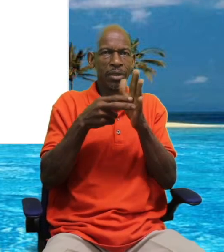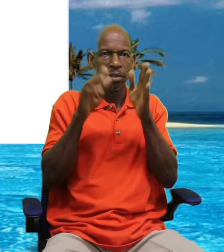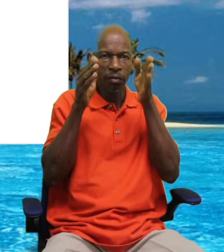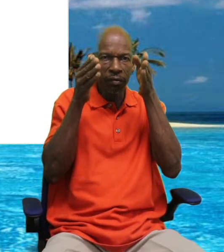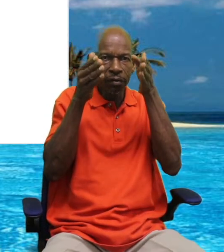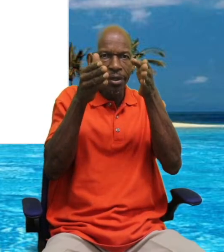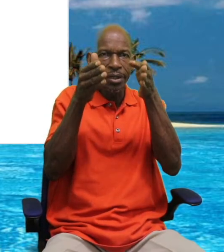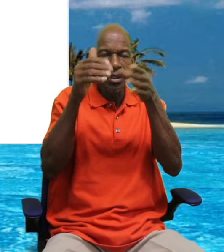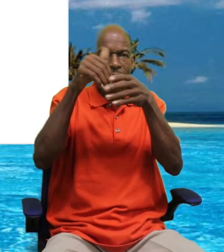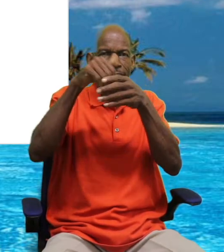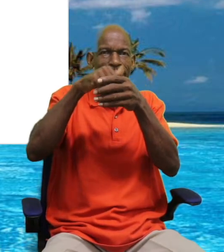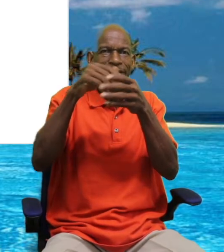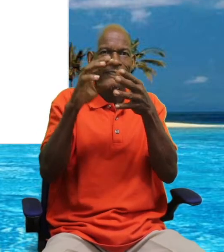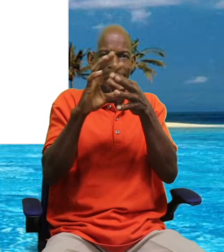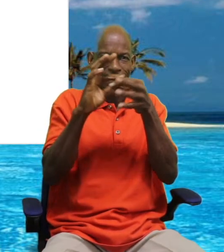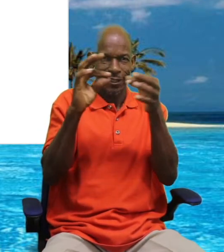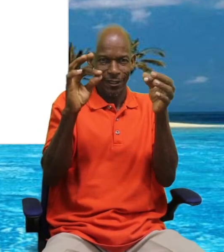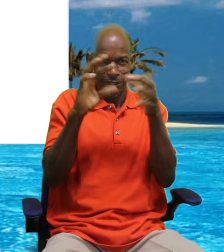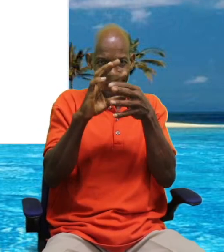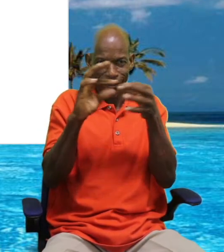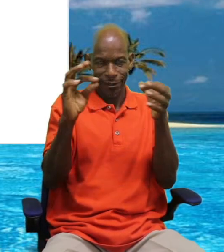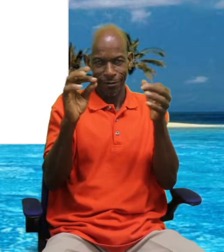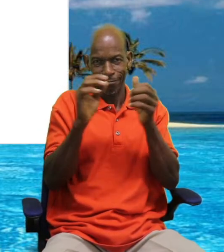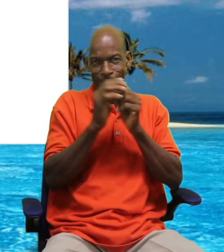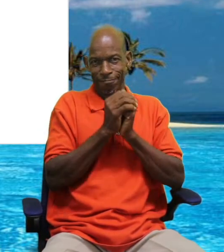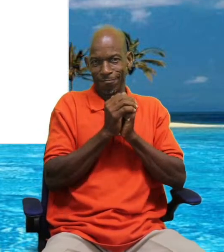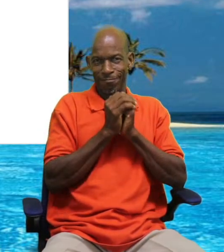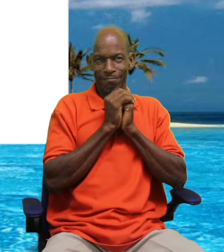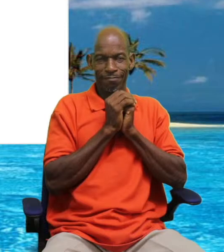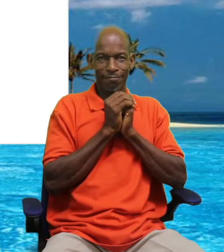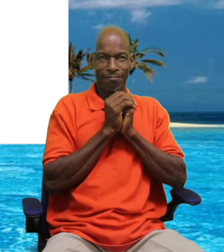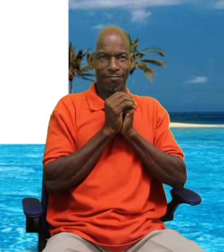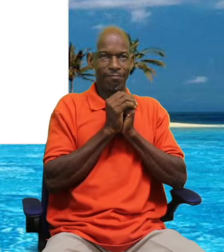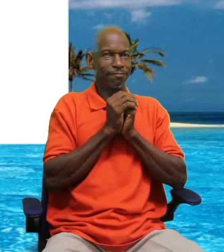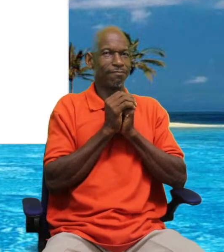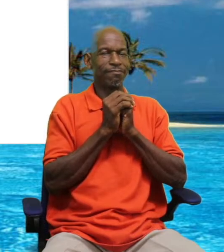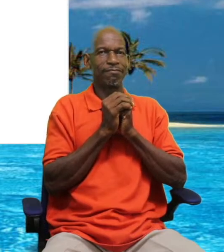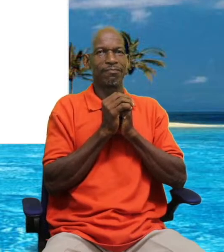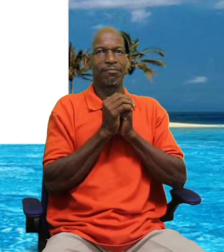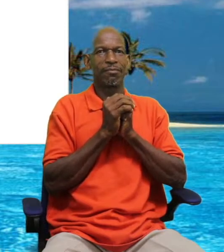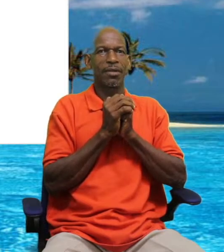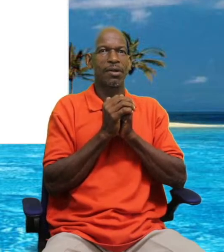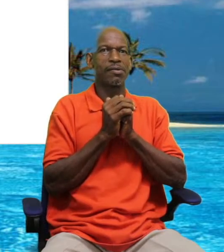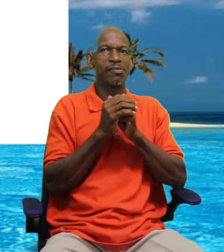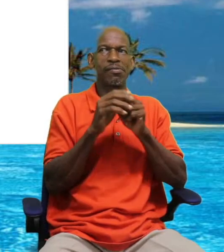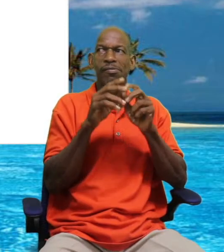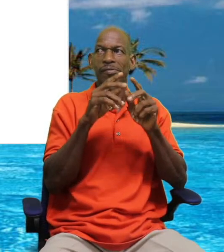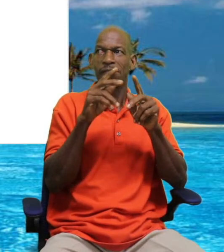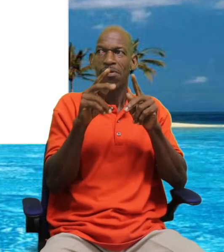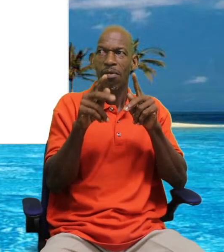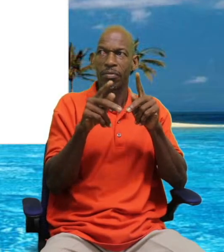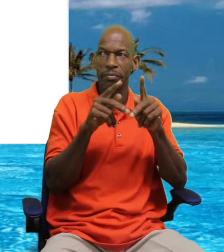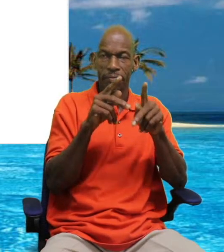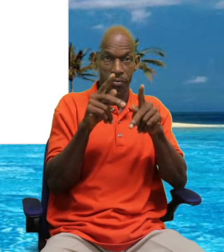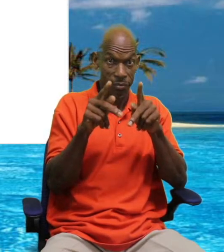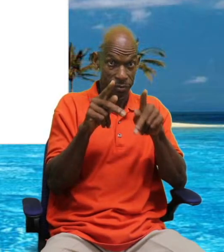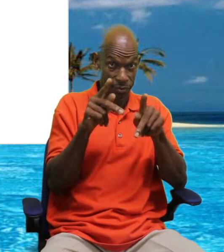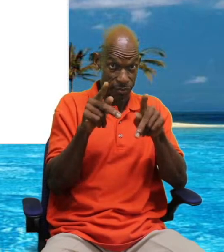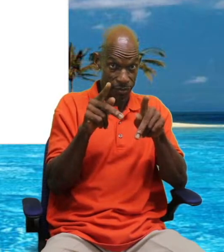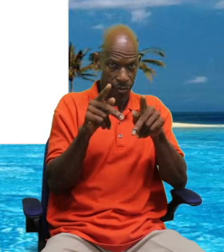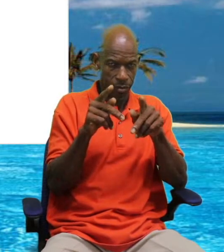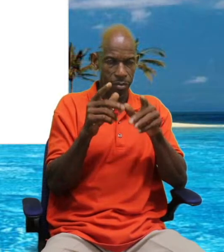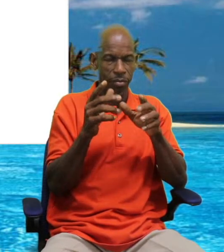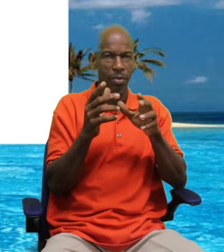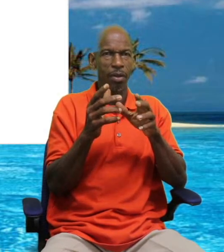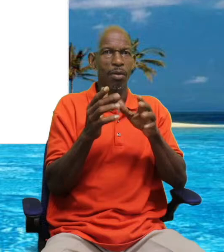use, focus. Or if you look on books, those people who would like to move further